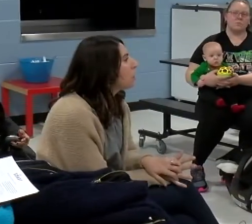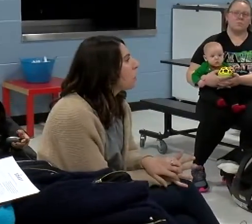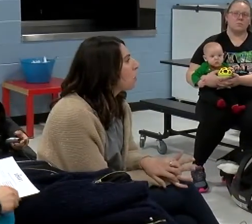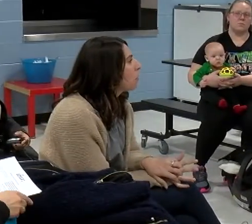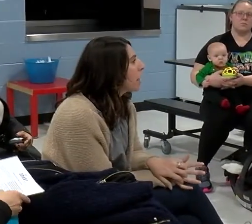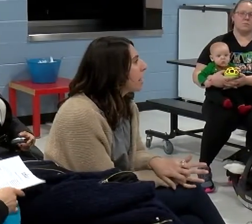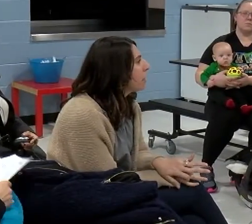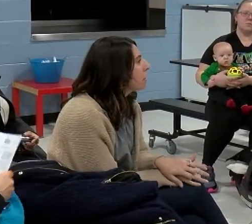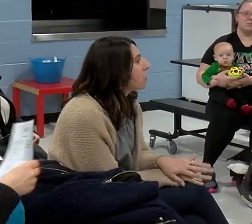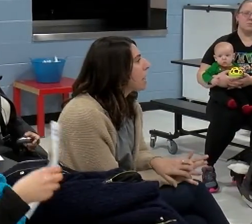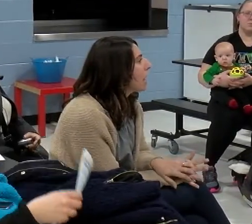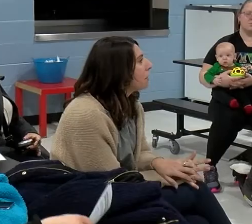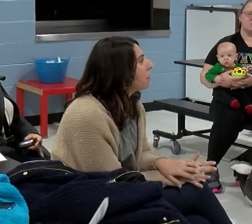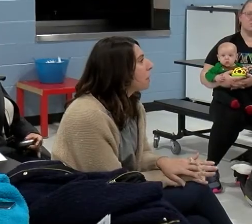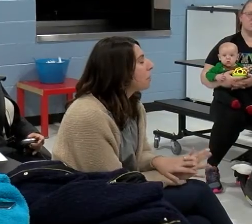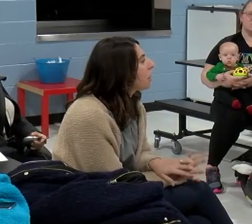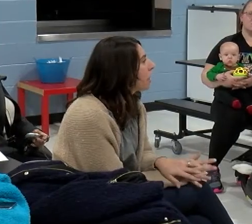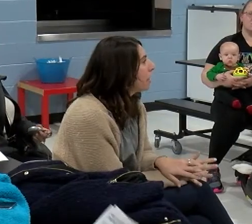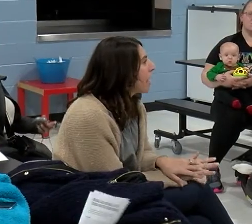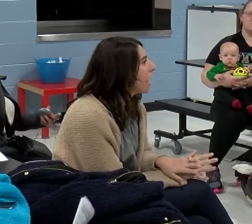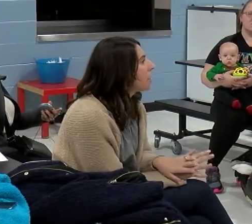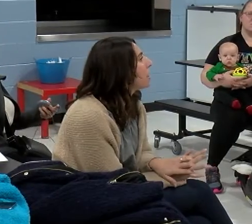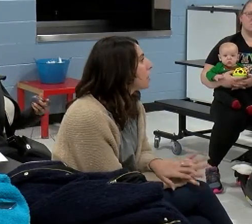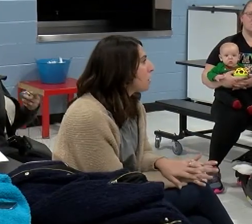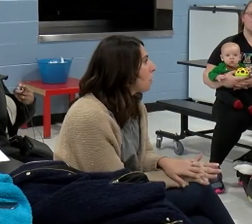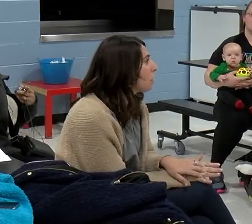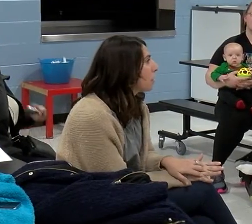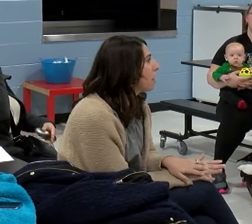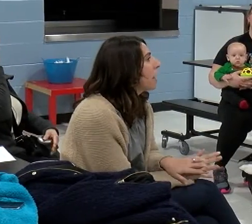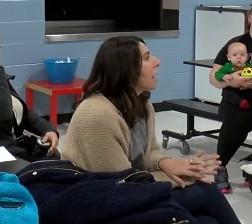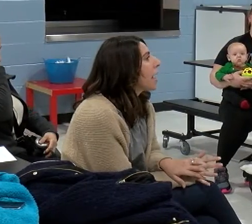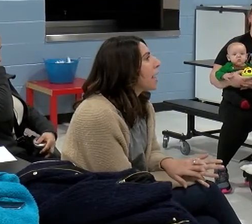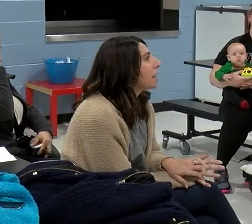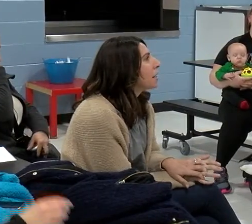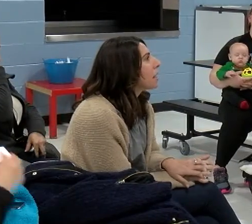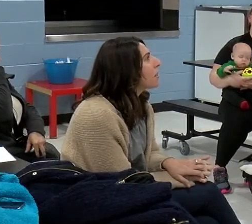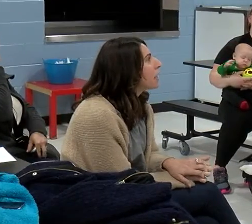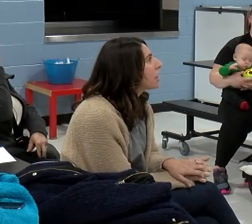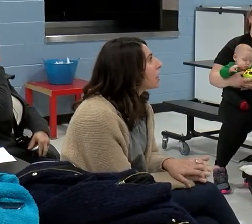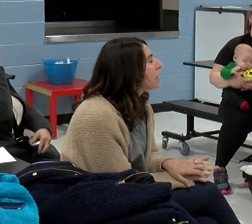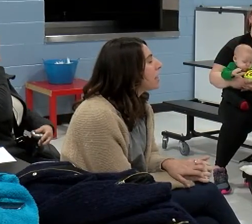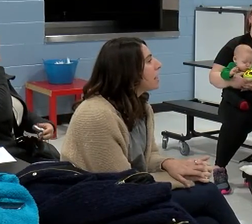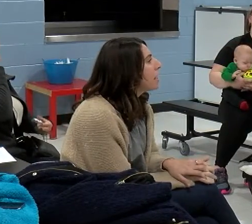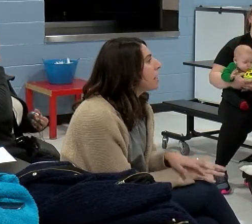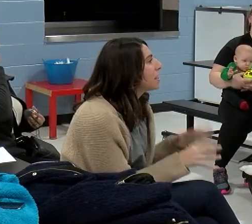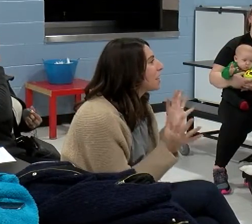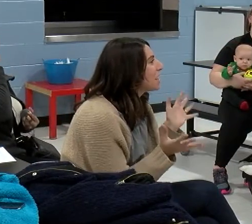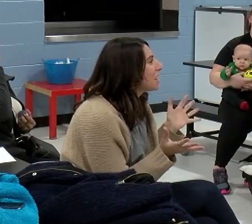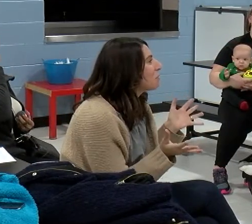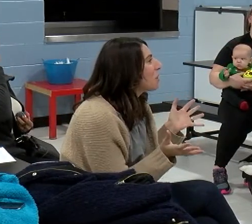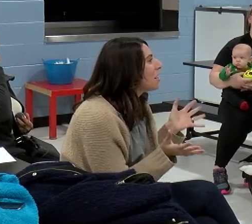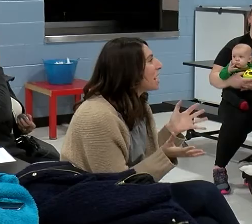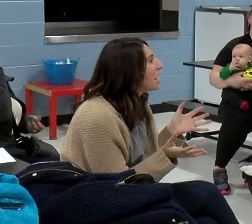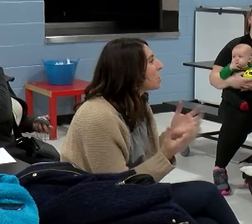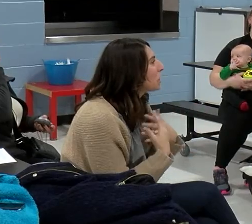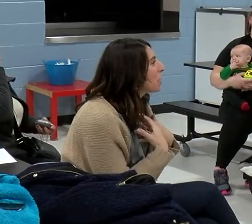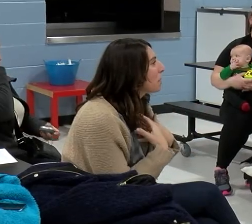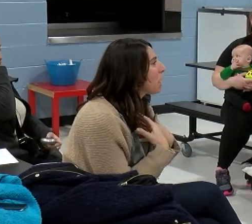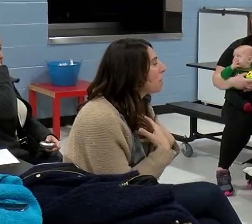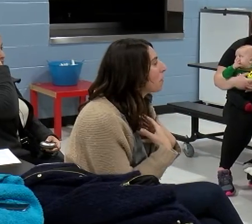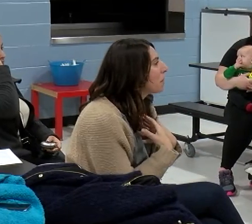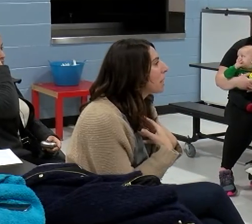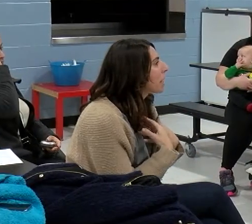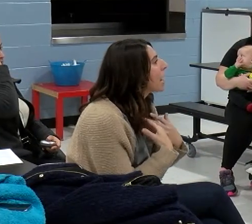My husband's a former Marine, so we have a gun in the house, it's secure. And I feel like the tea and the smart that is